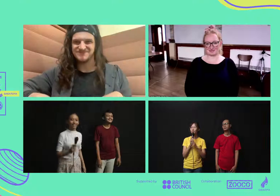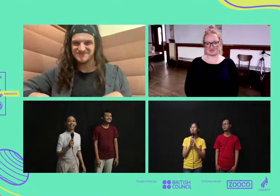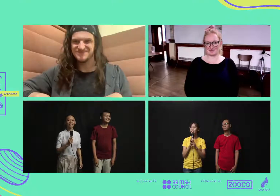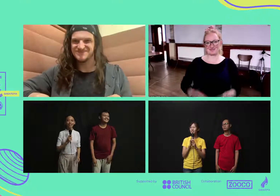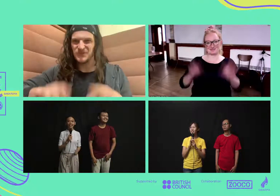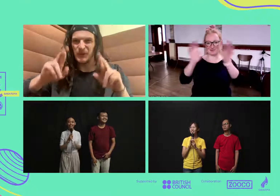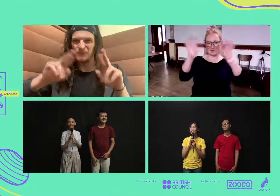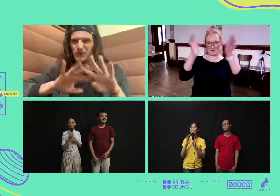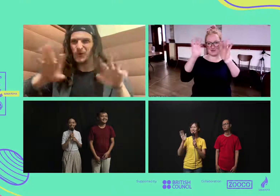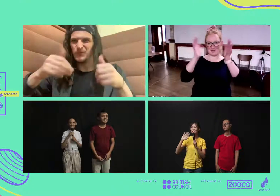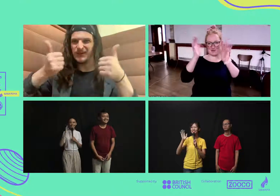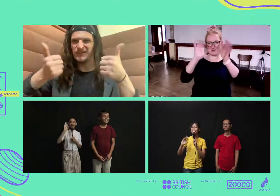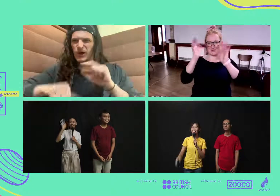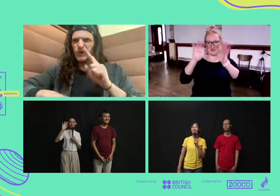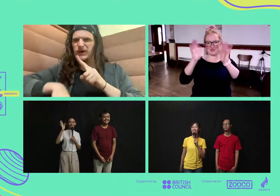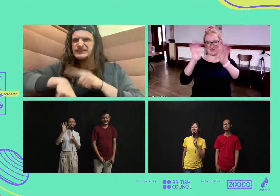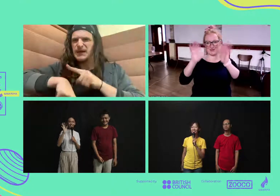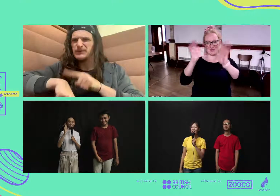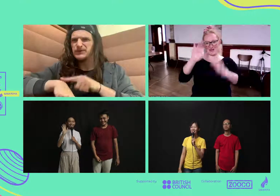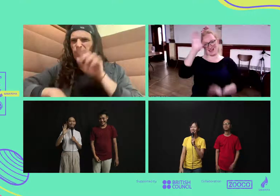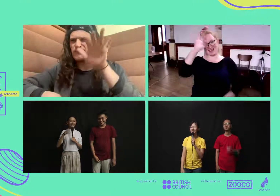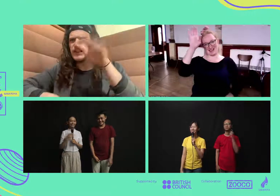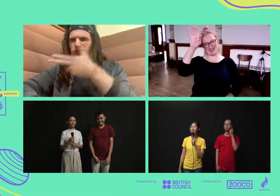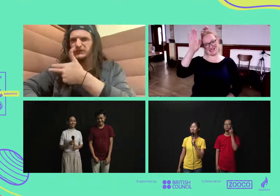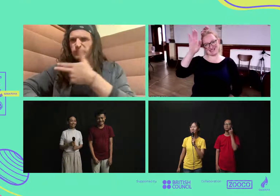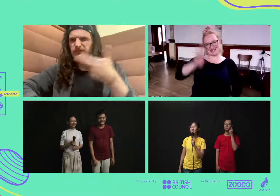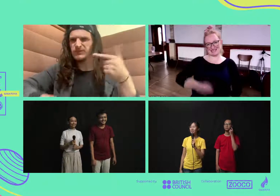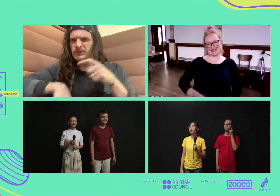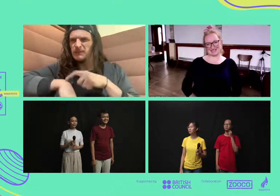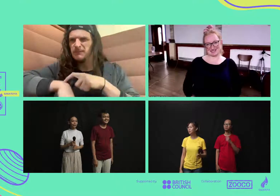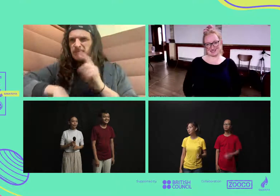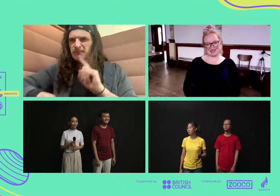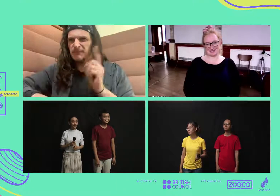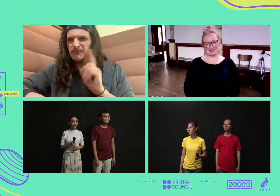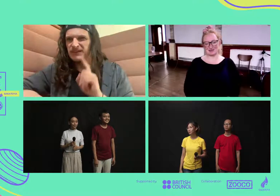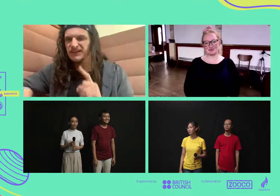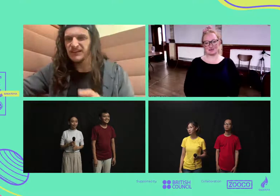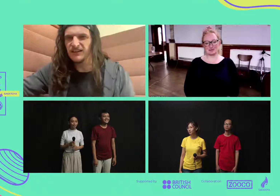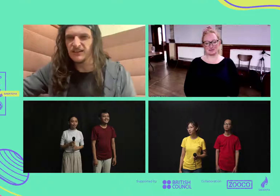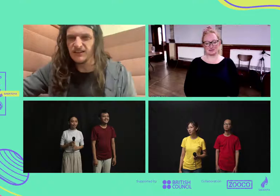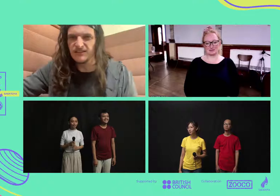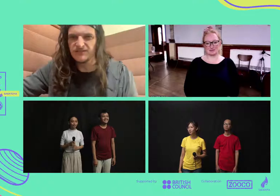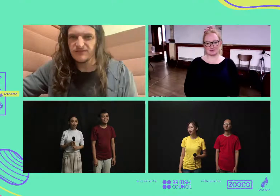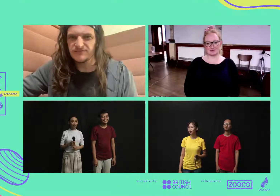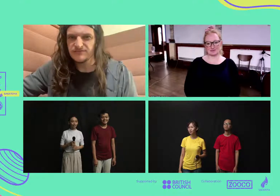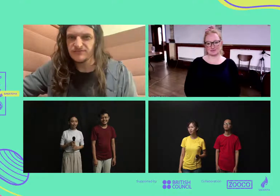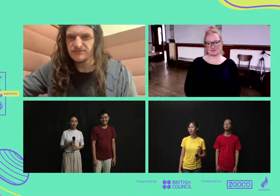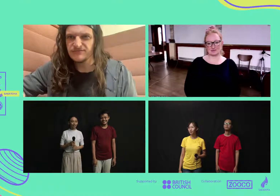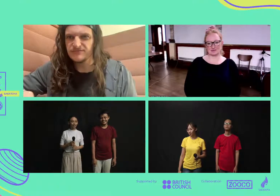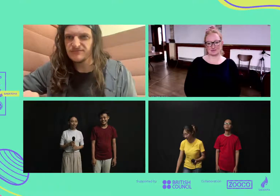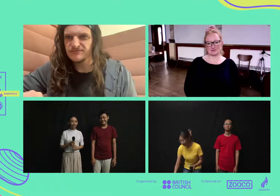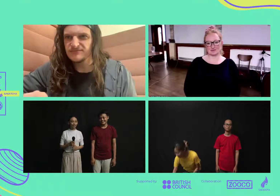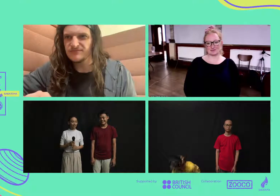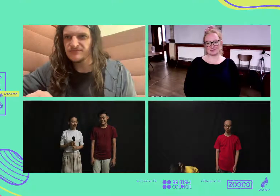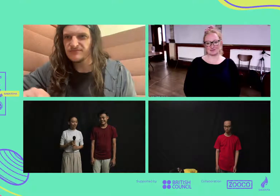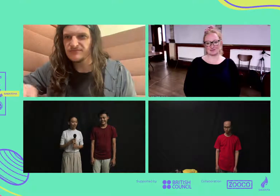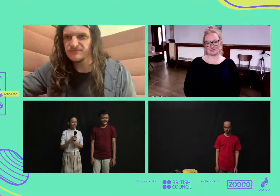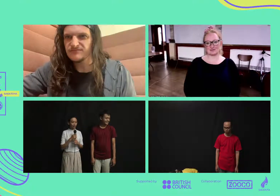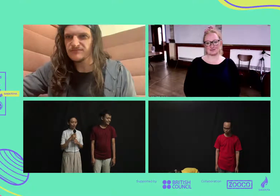Hello. Hi. Hello. I hope that you're all well. What time is it over there in Indonesia?